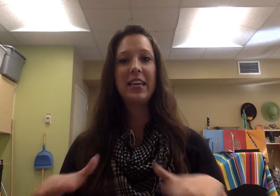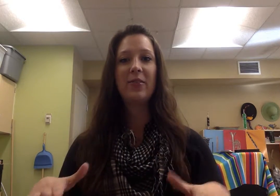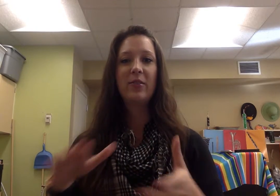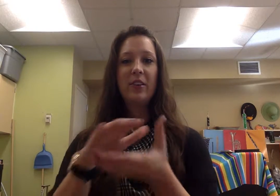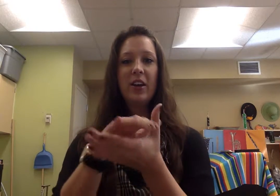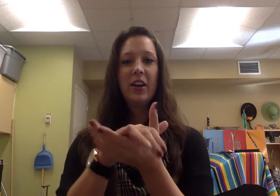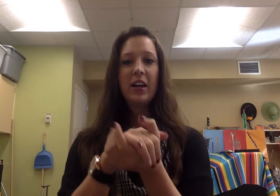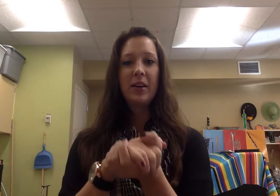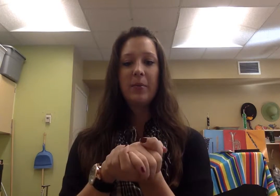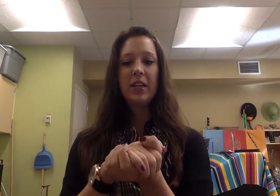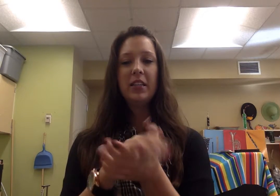down. Peace.